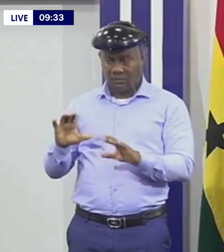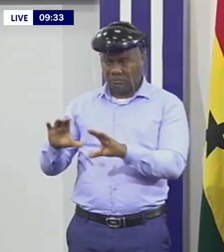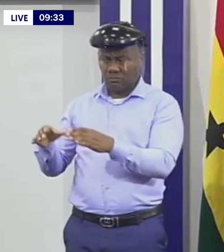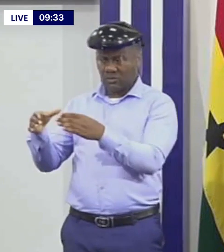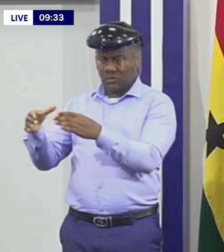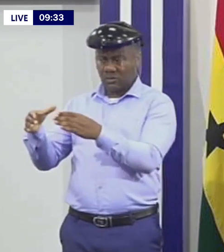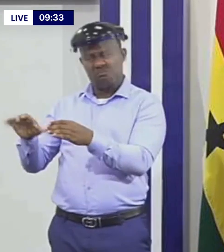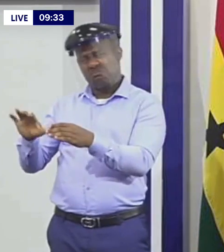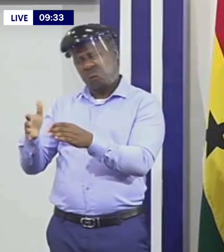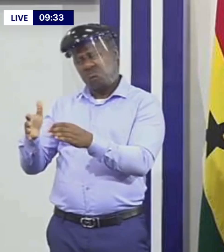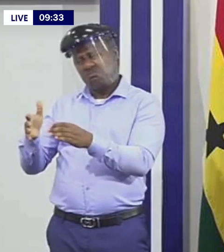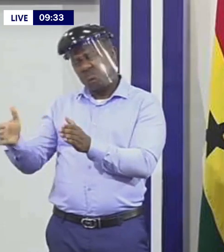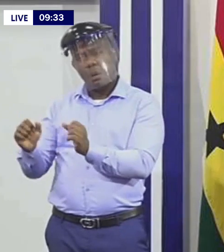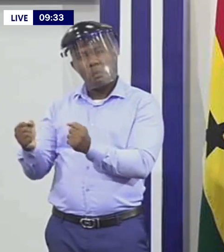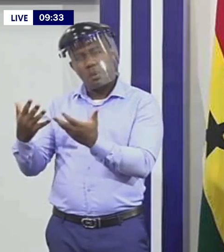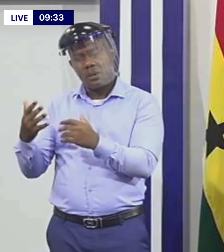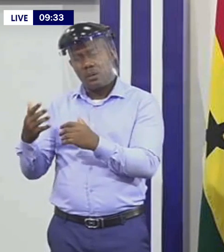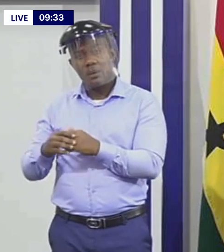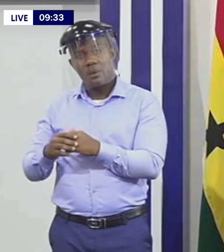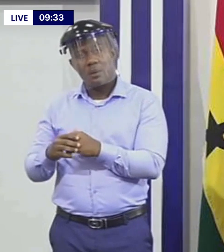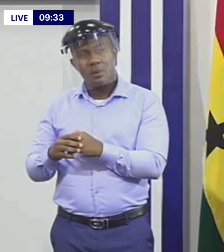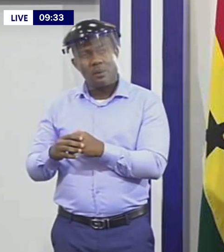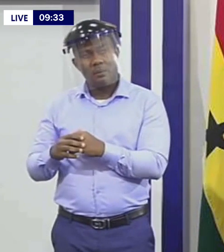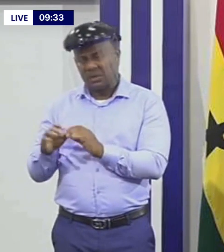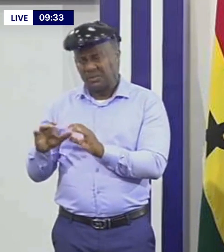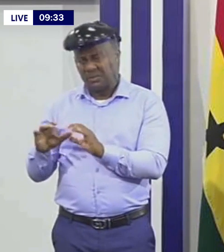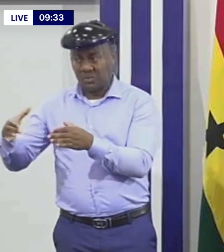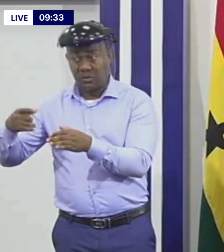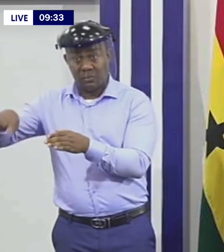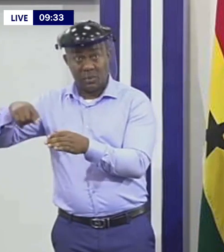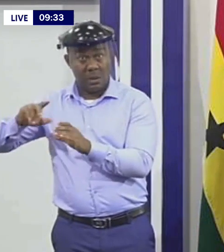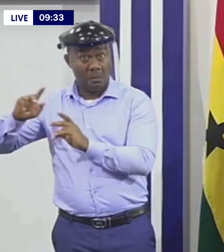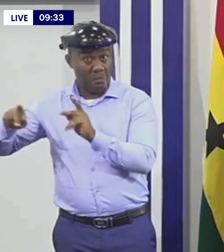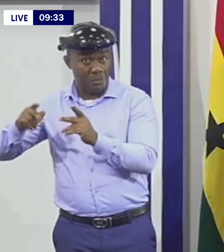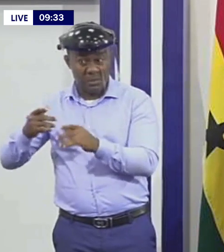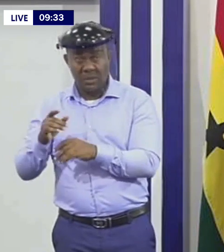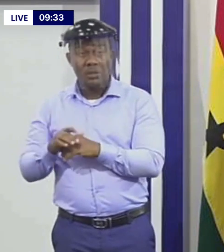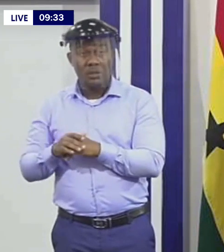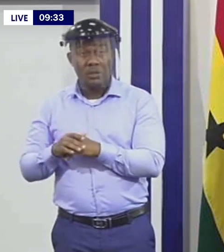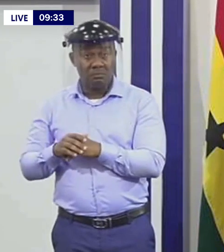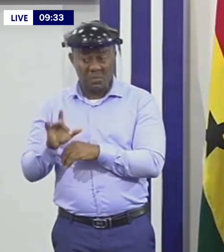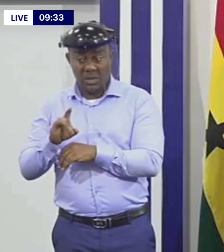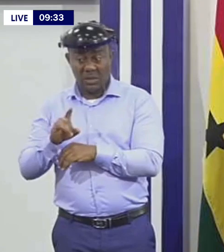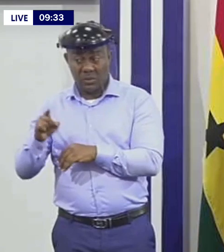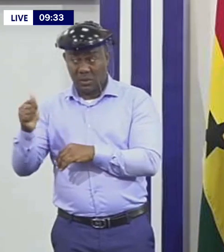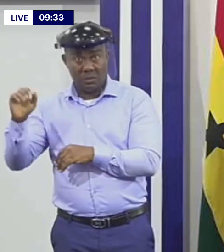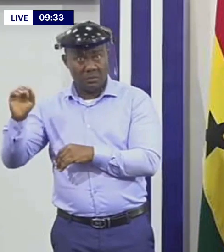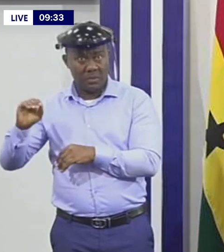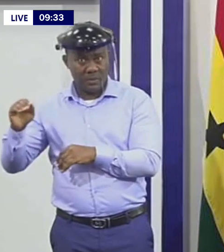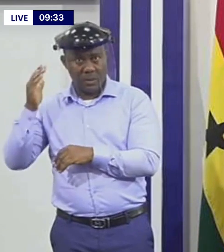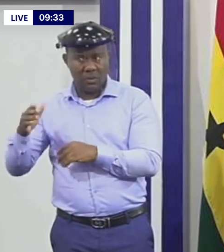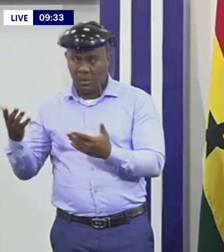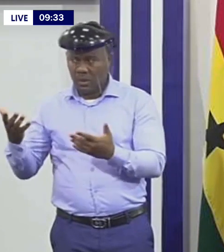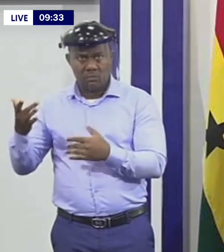of up to some number of people, about 3 to 10% of them may develop